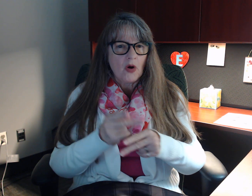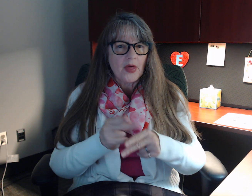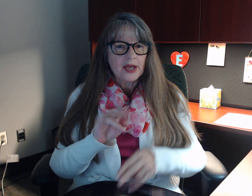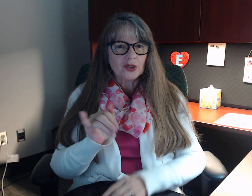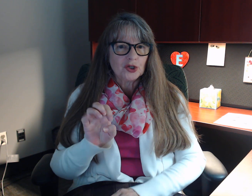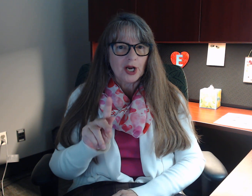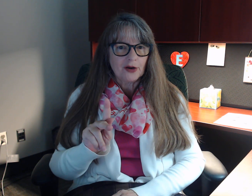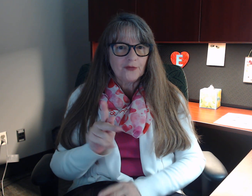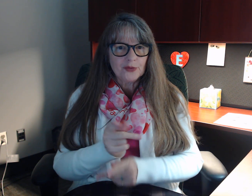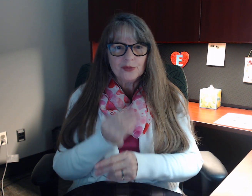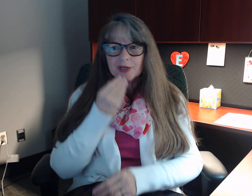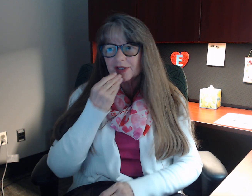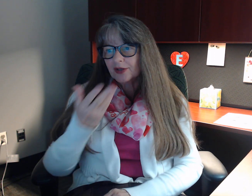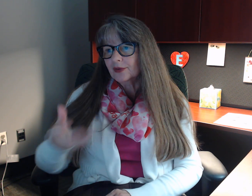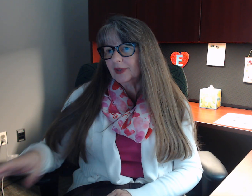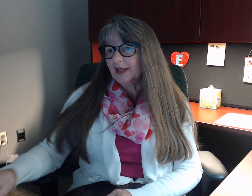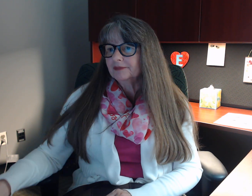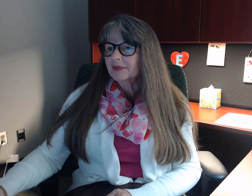that junk food. So yeah.